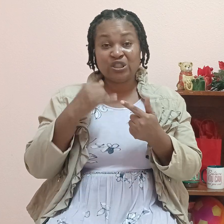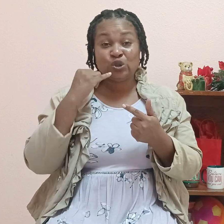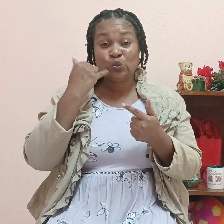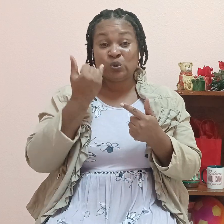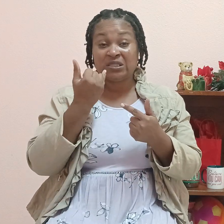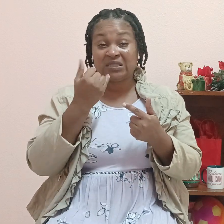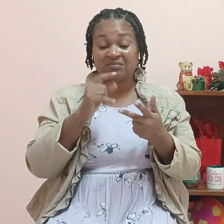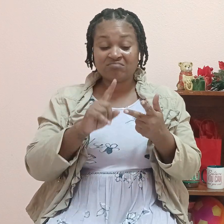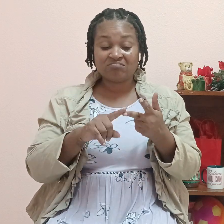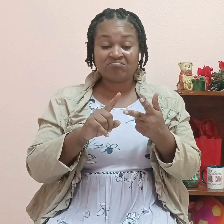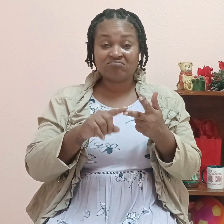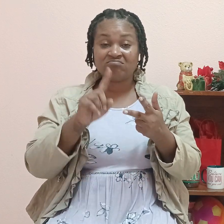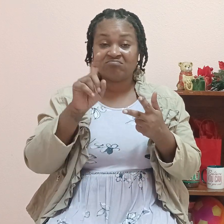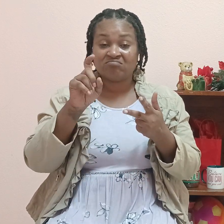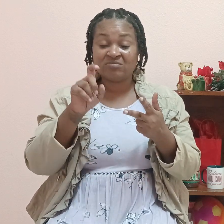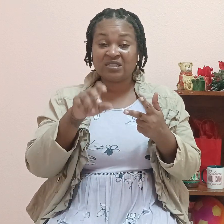C, sorrel,